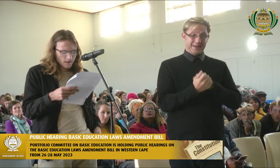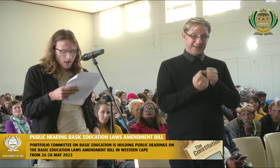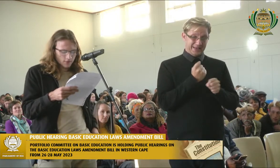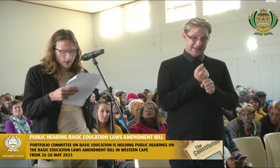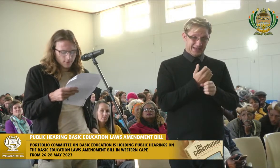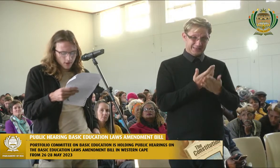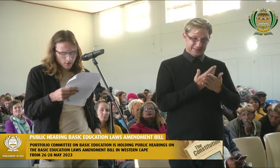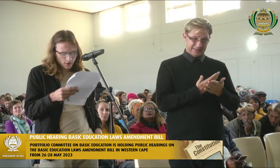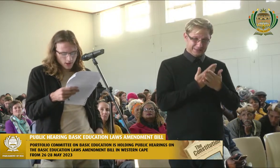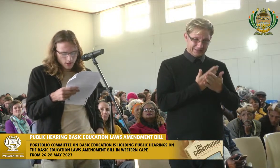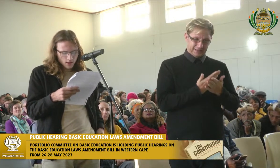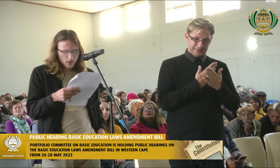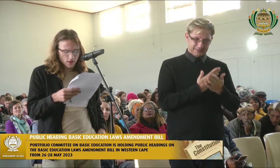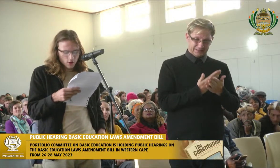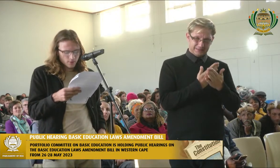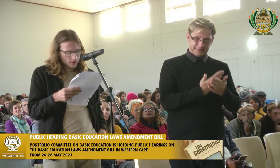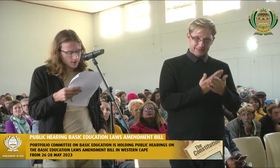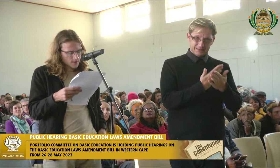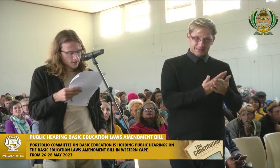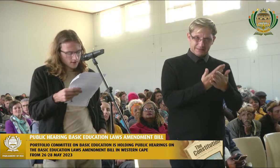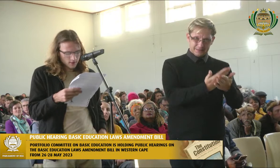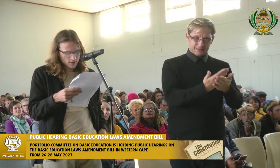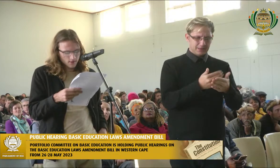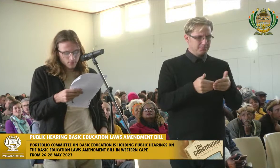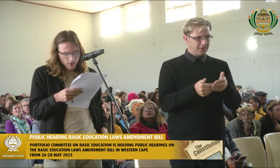a year of studying, after following no